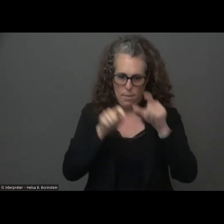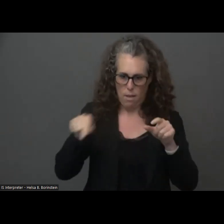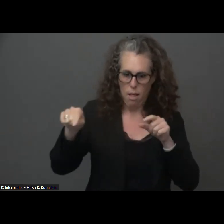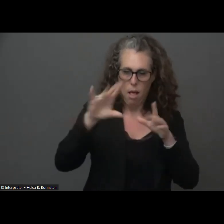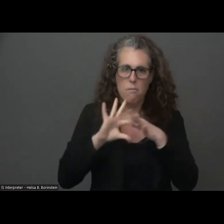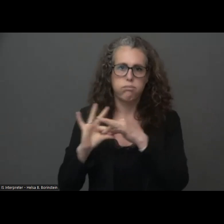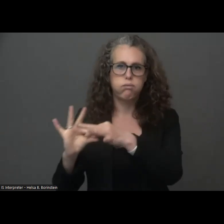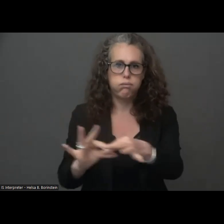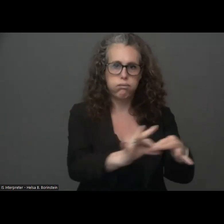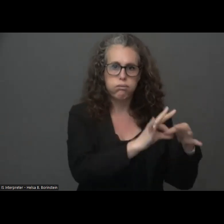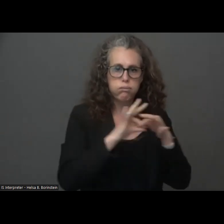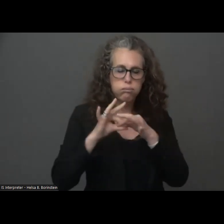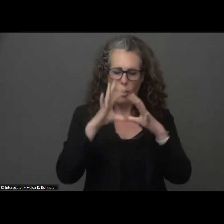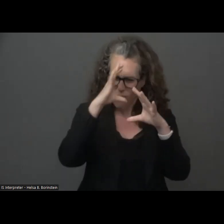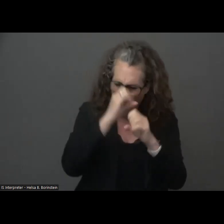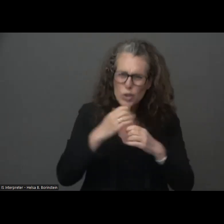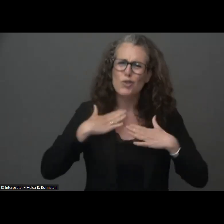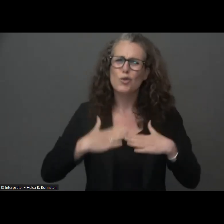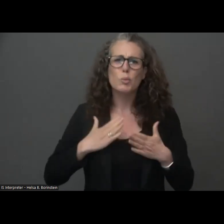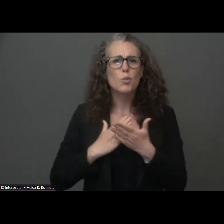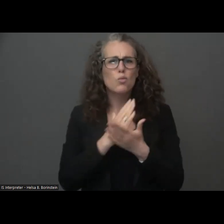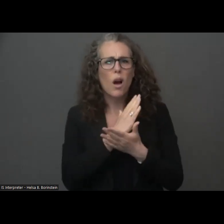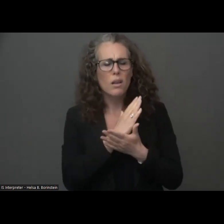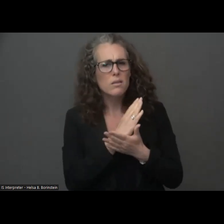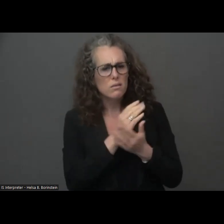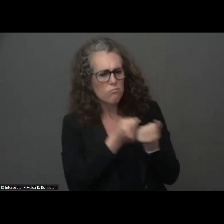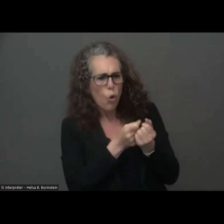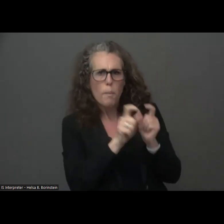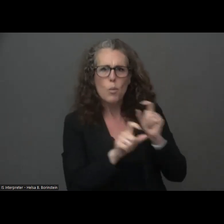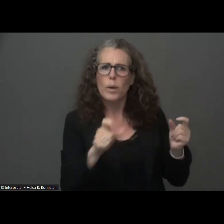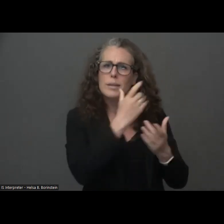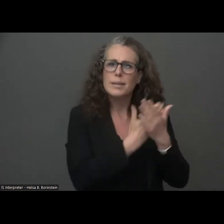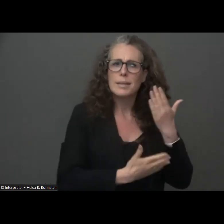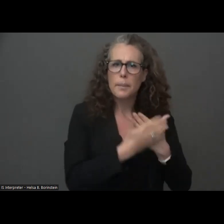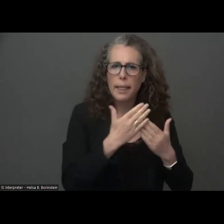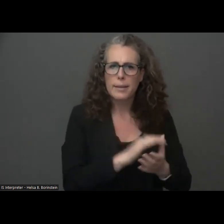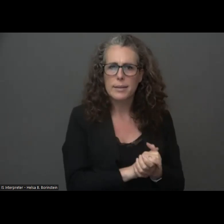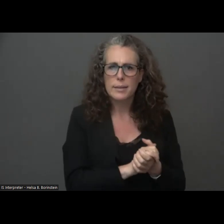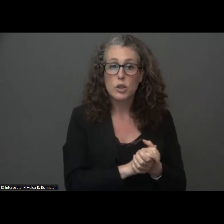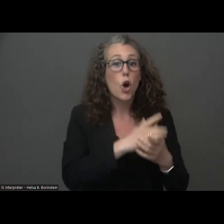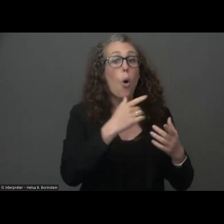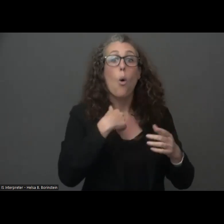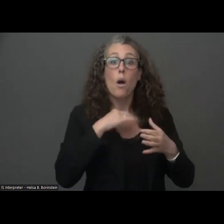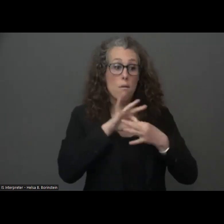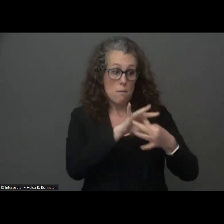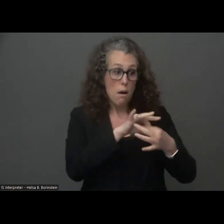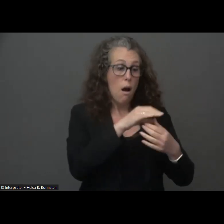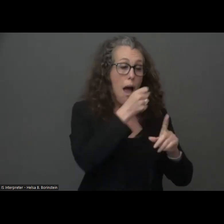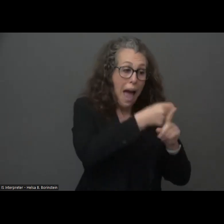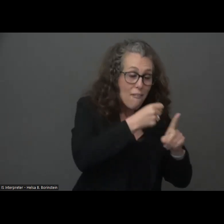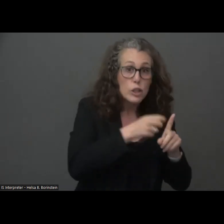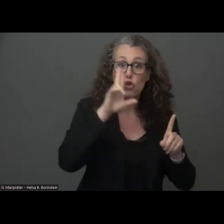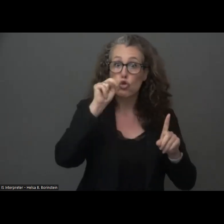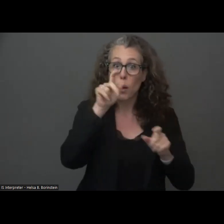human rights with people with disabilities. We work with advocates, not only them, but also the industry leaders, UN officials, to